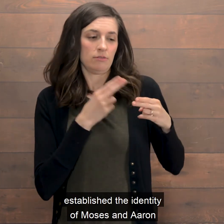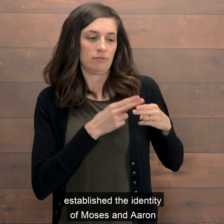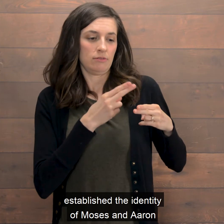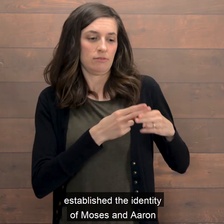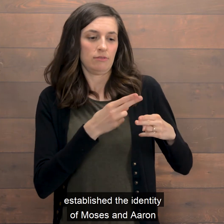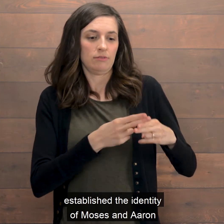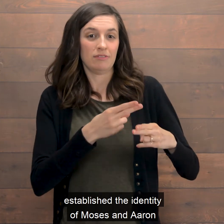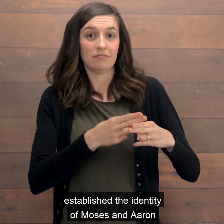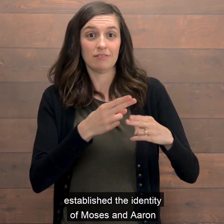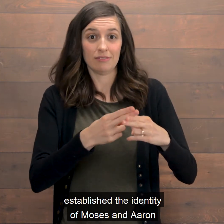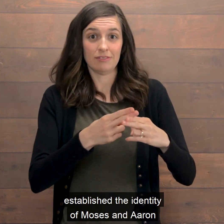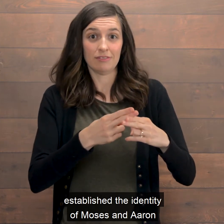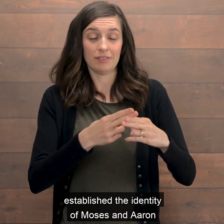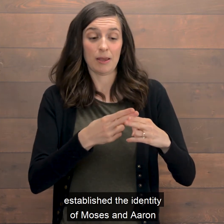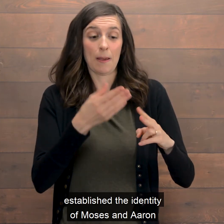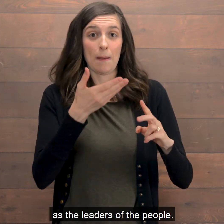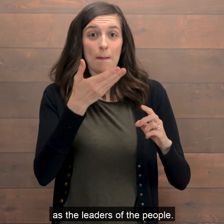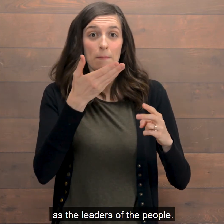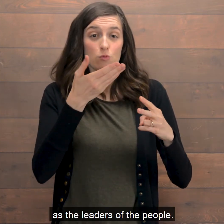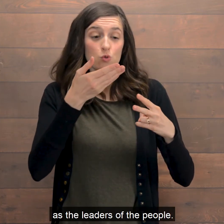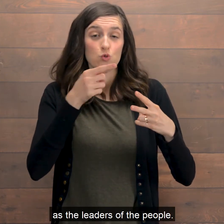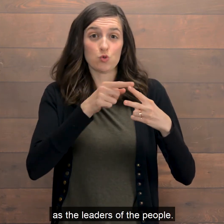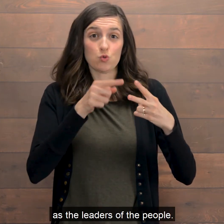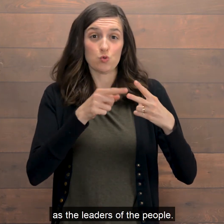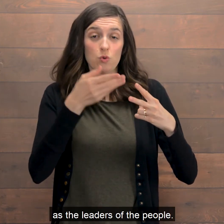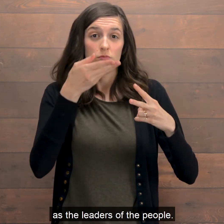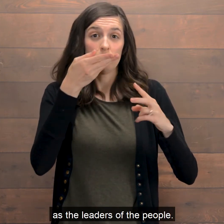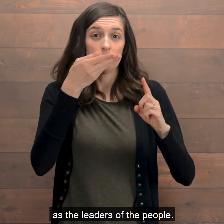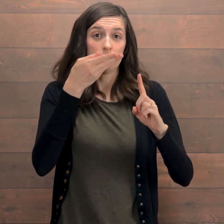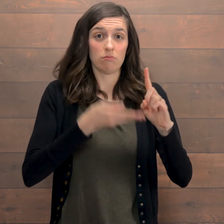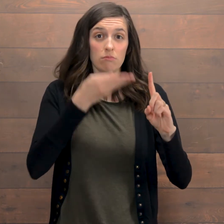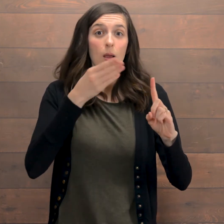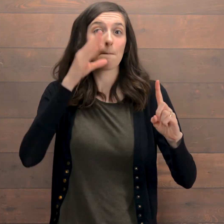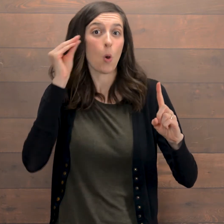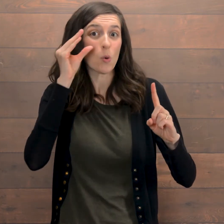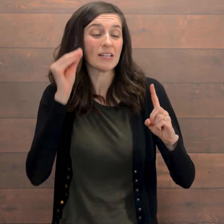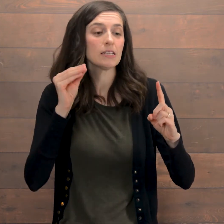identity of Moses and Aaron as the leaders of the people.